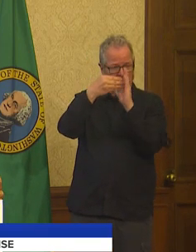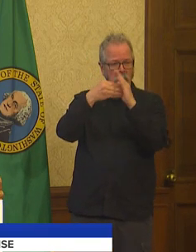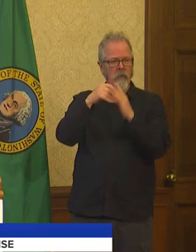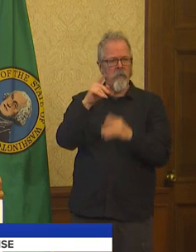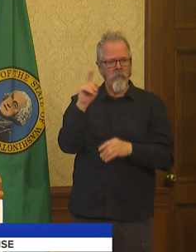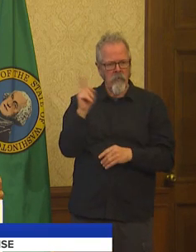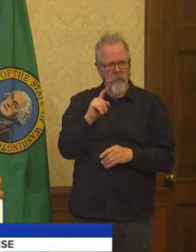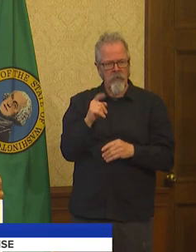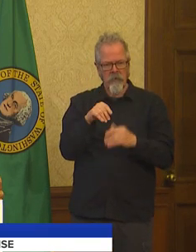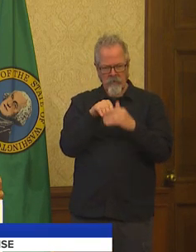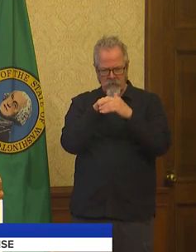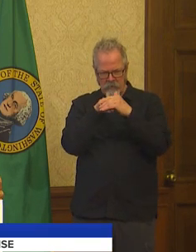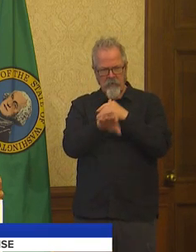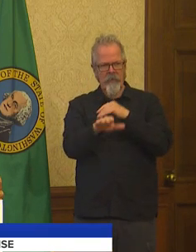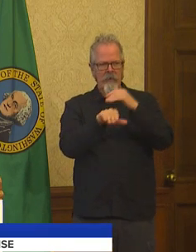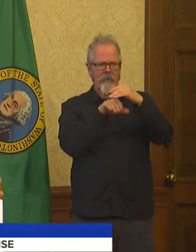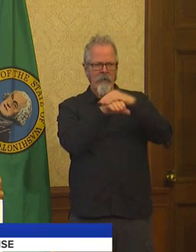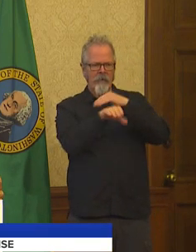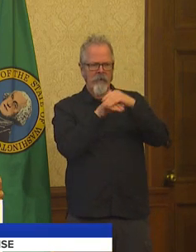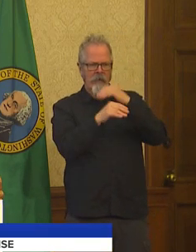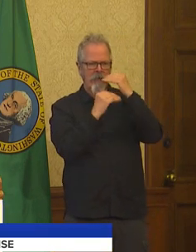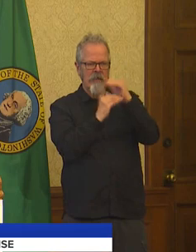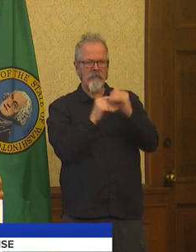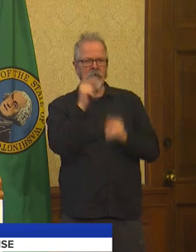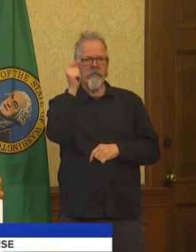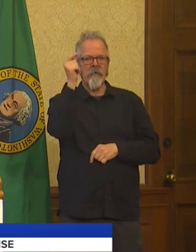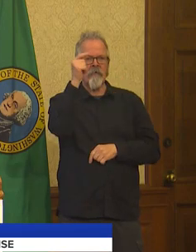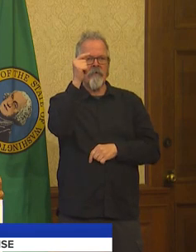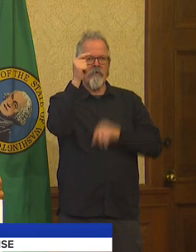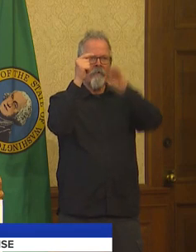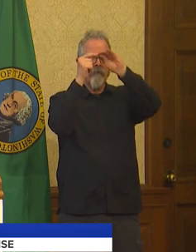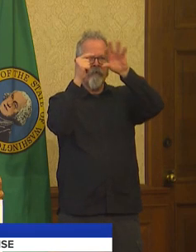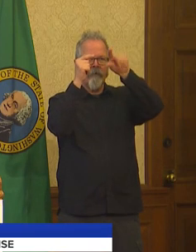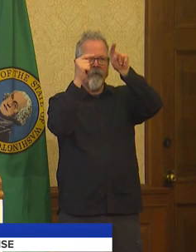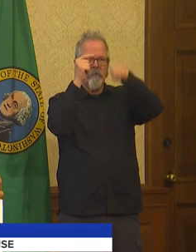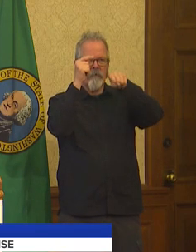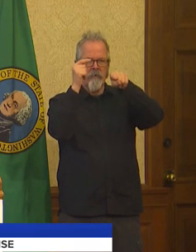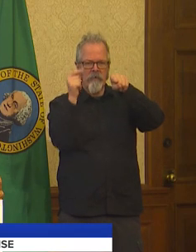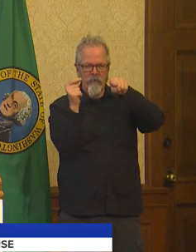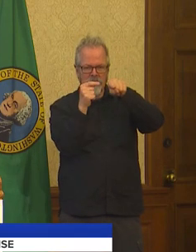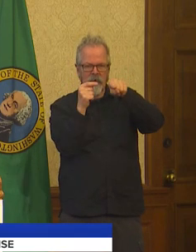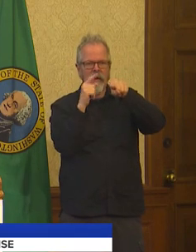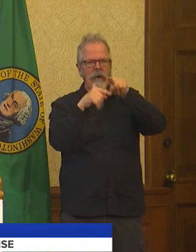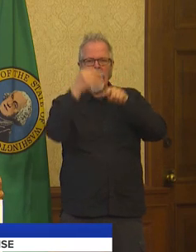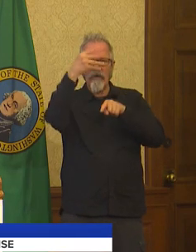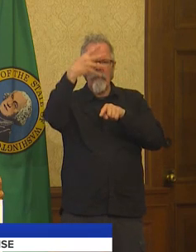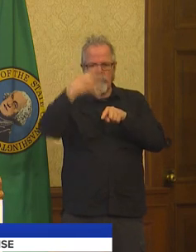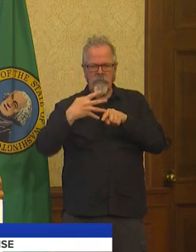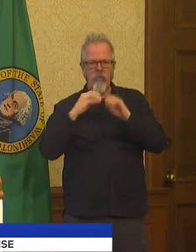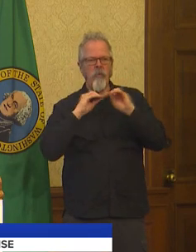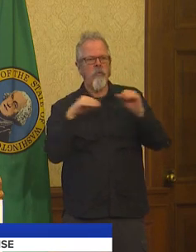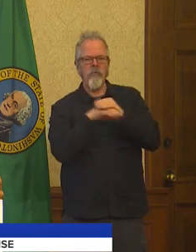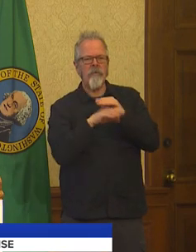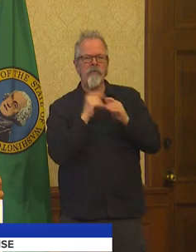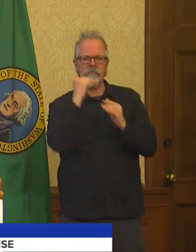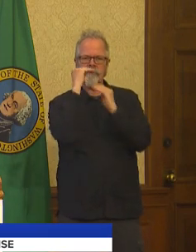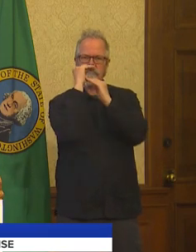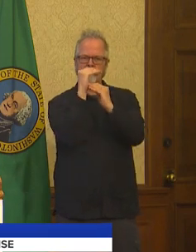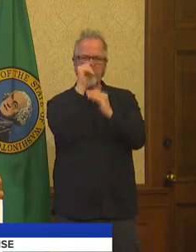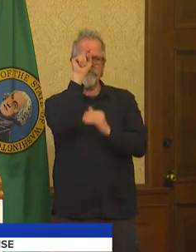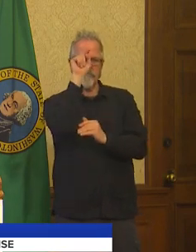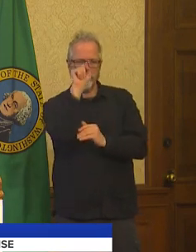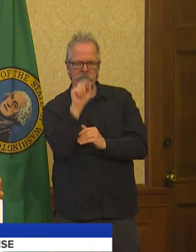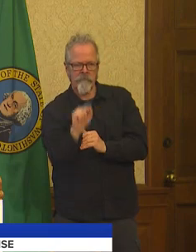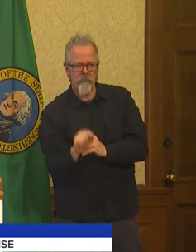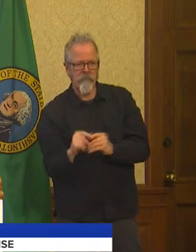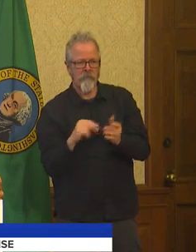or 20,000 people going through those small communities on their way to the beach. We're working with them to make sure that they're prepared for an opener should we be able to